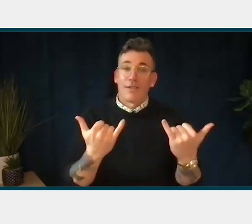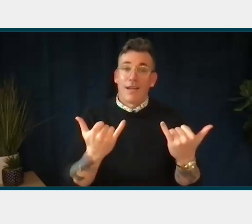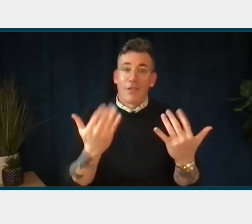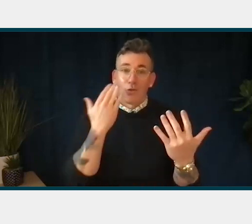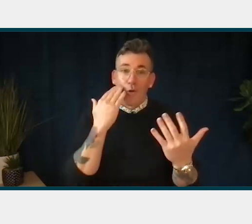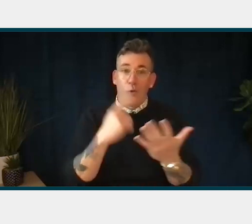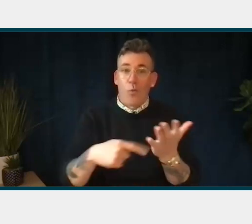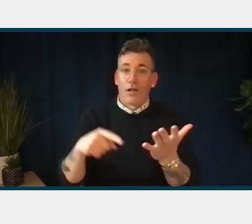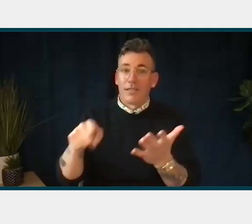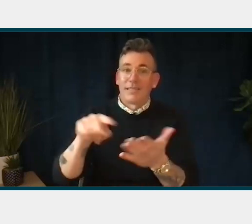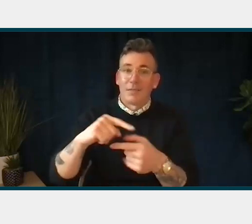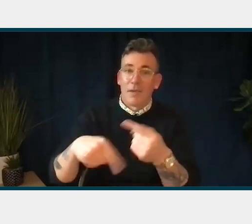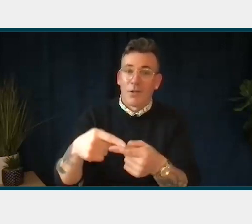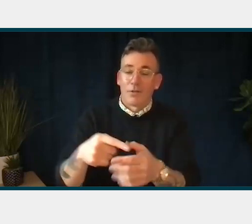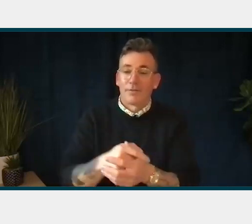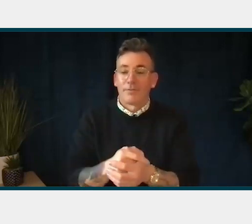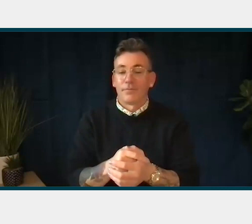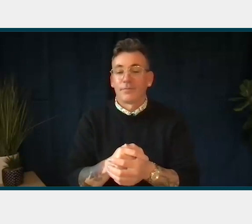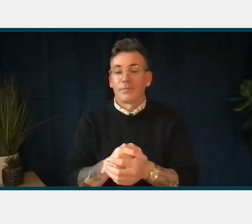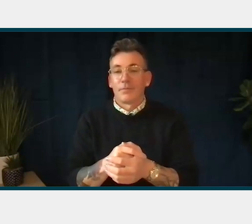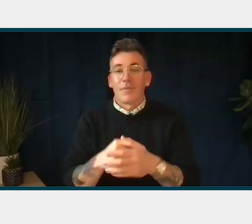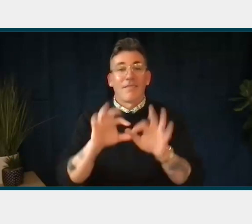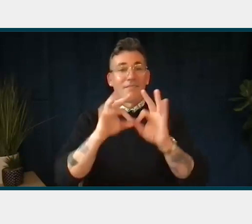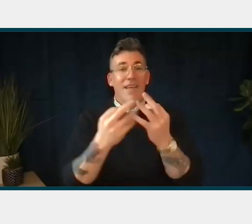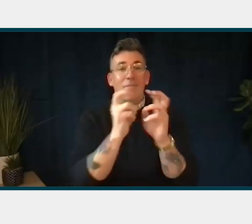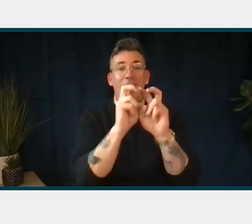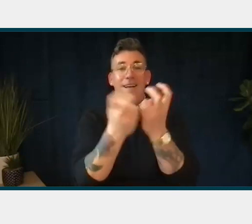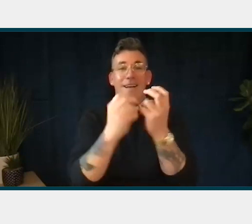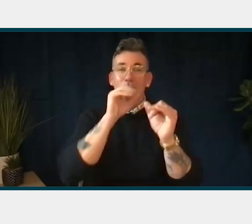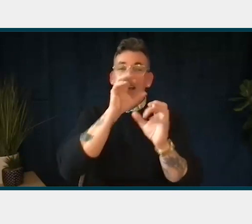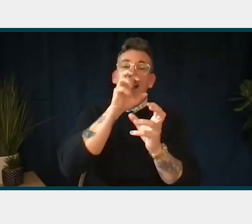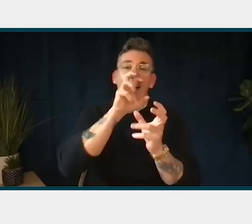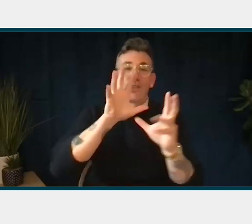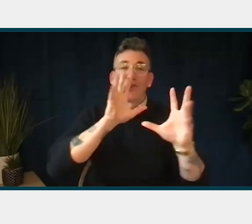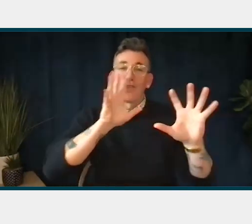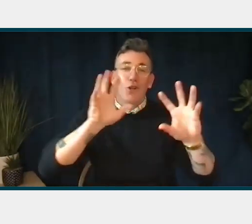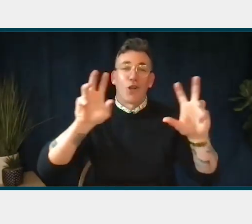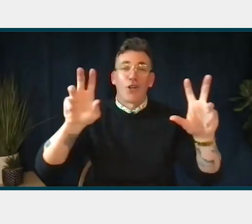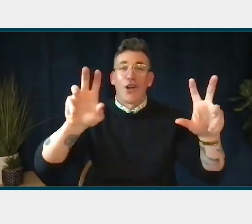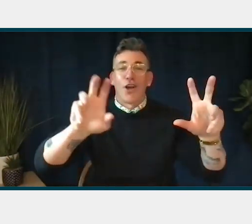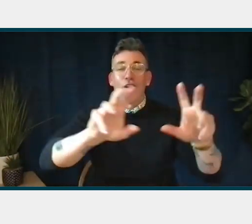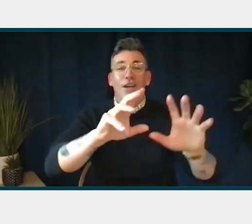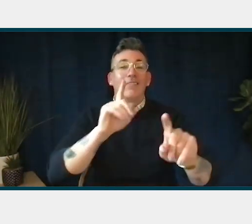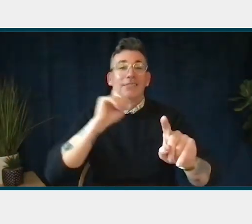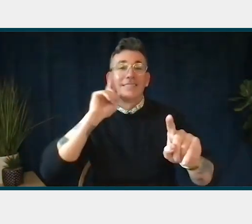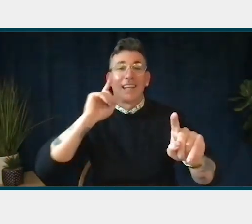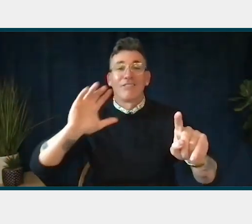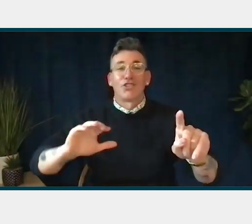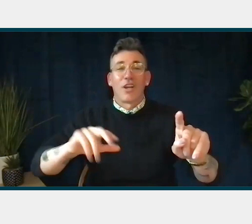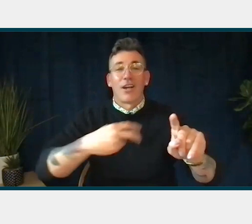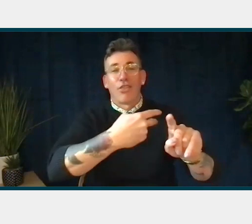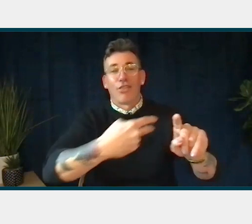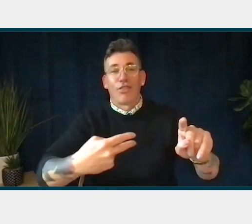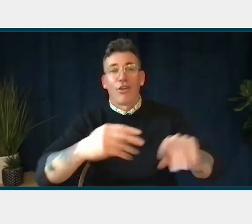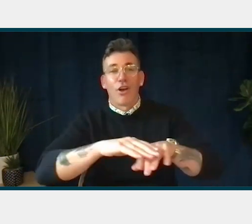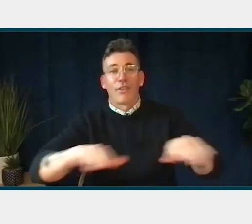And it really break your heart now that once you know what it's about. But It's a family at the dinner table and they're all